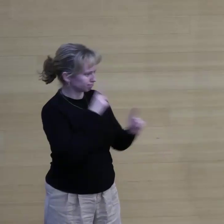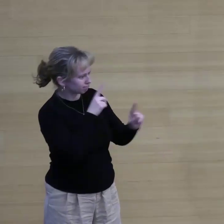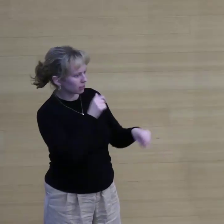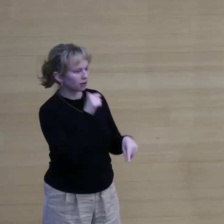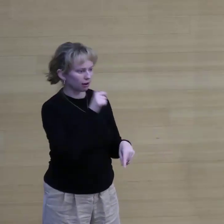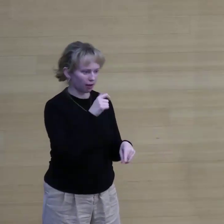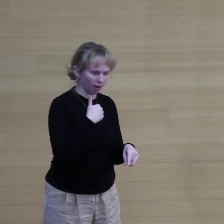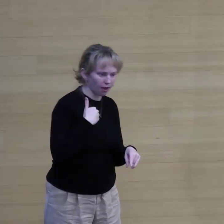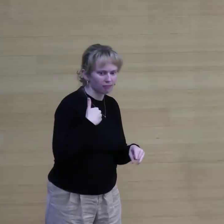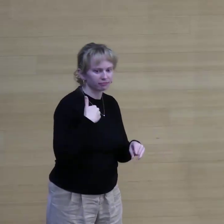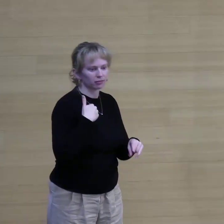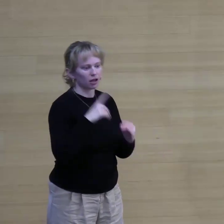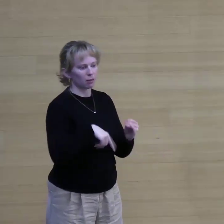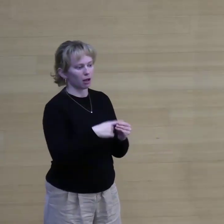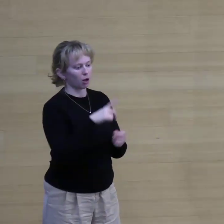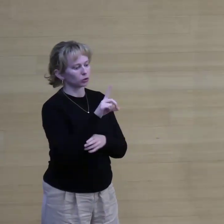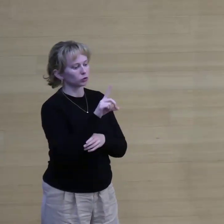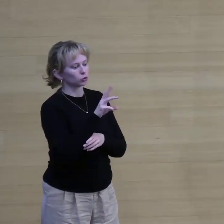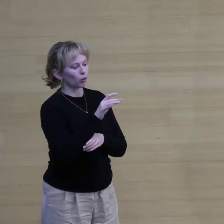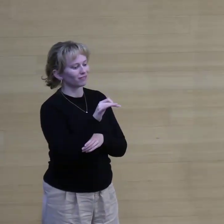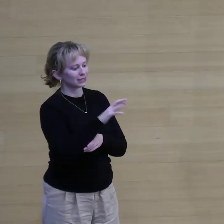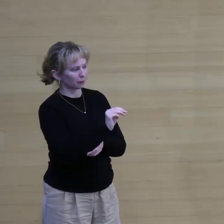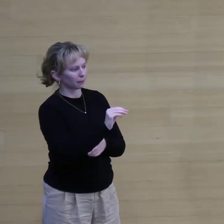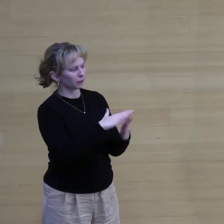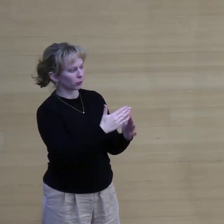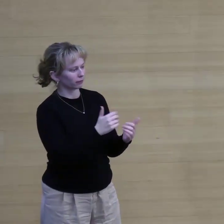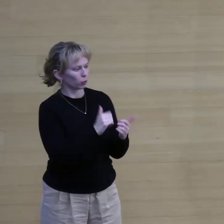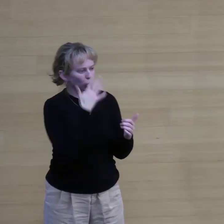dwarfism community, what does that look like within the blindness community?